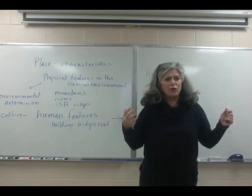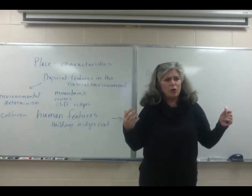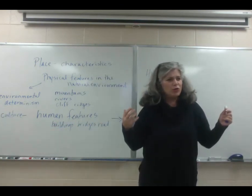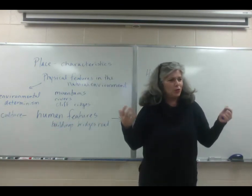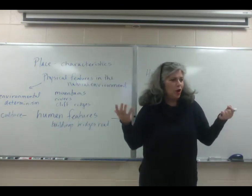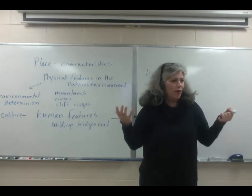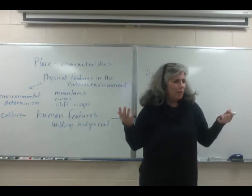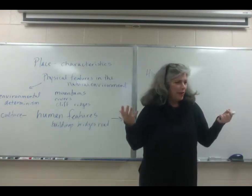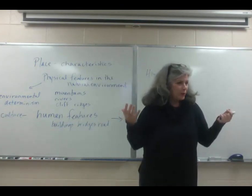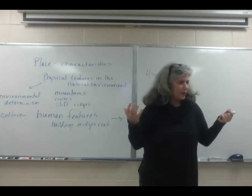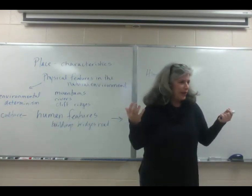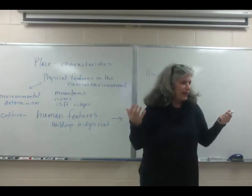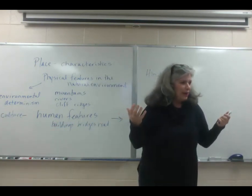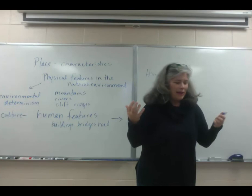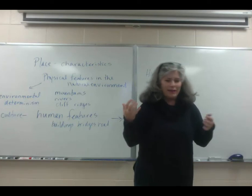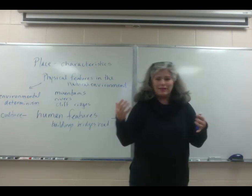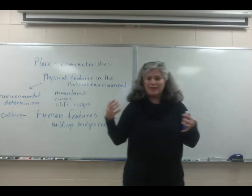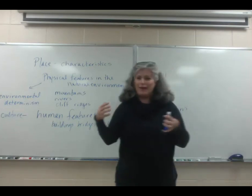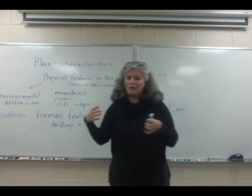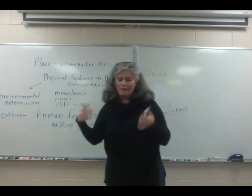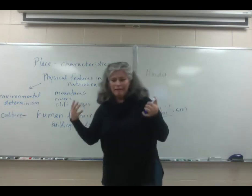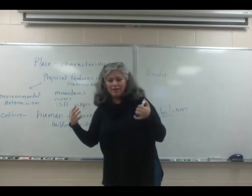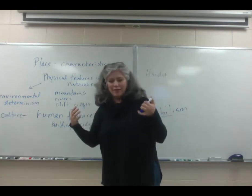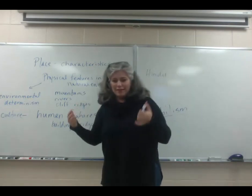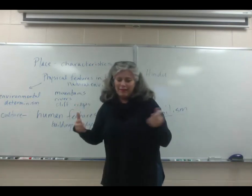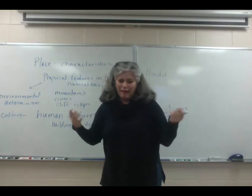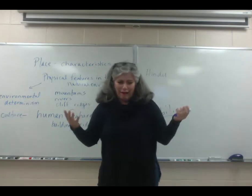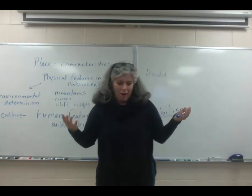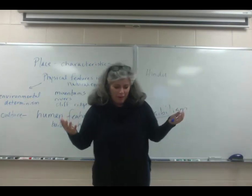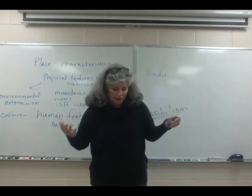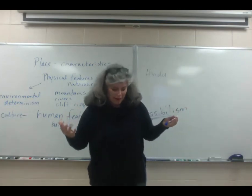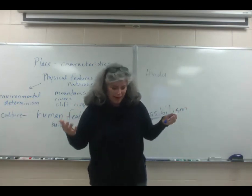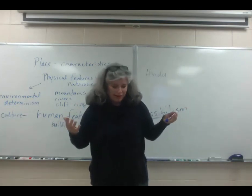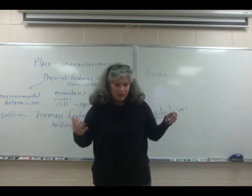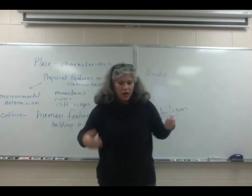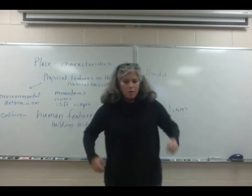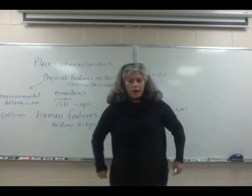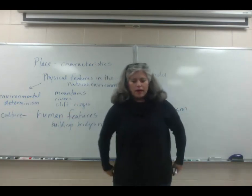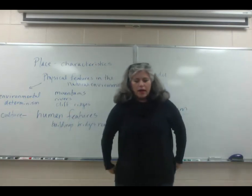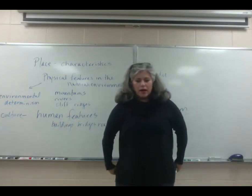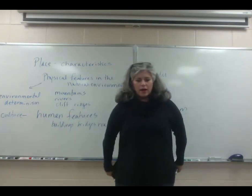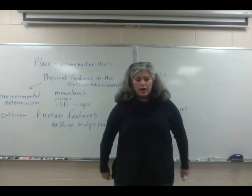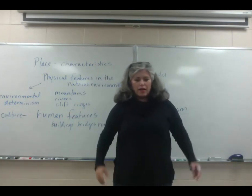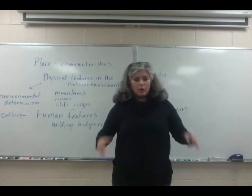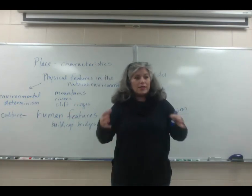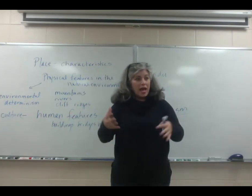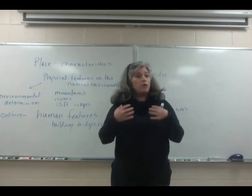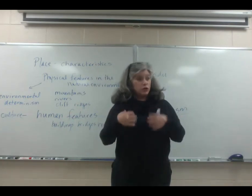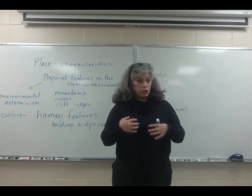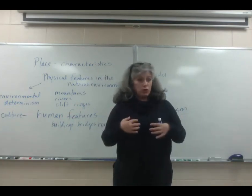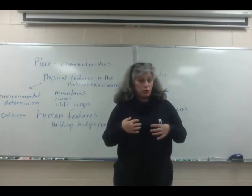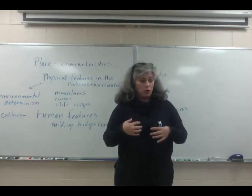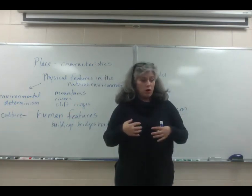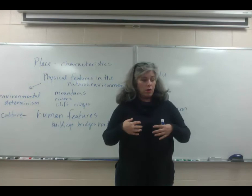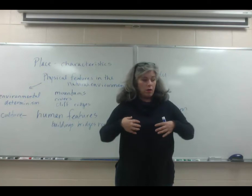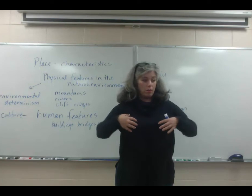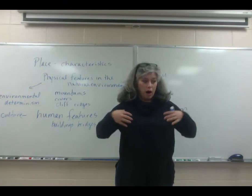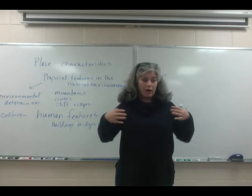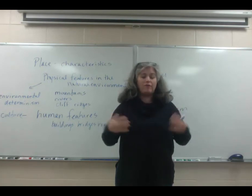What would you call that place where his compound, I guess. But he was able to modify